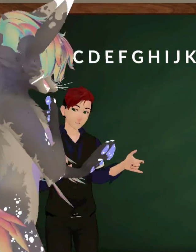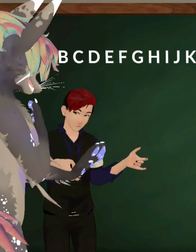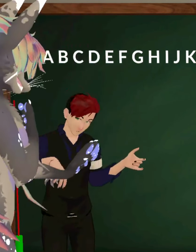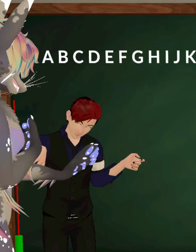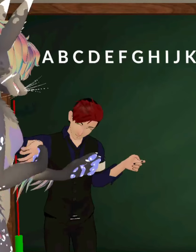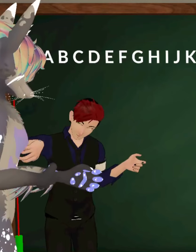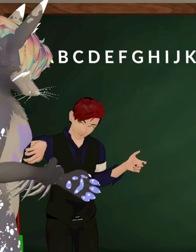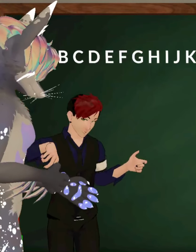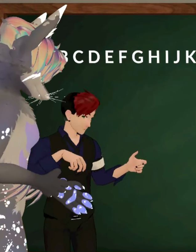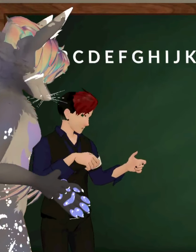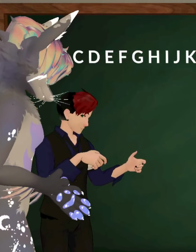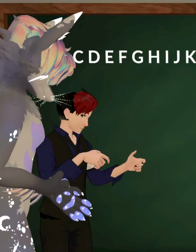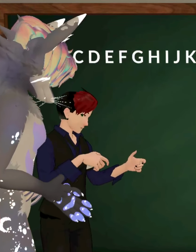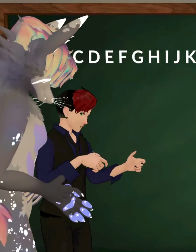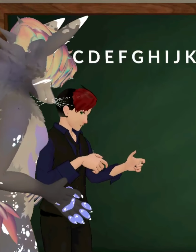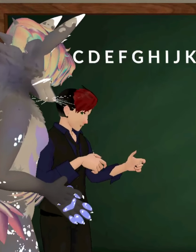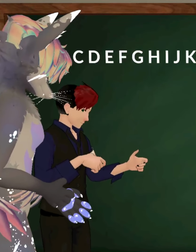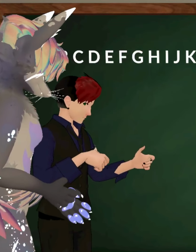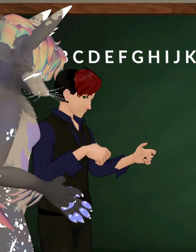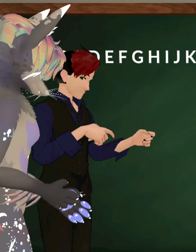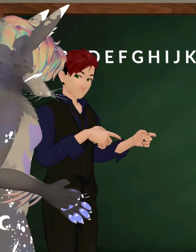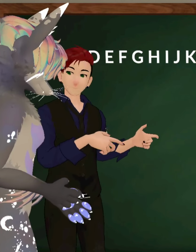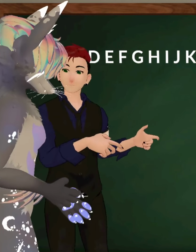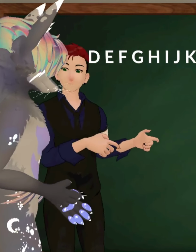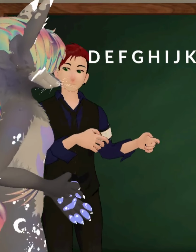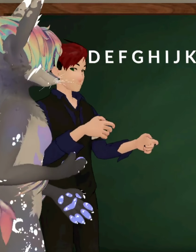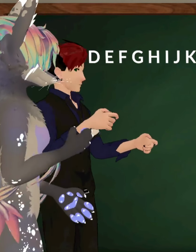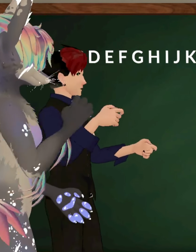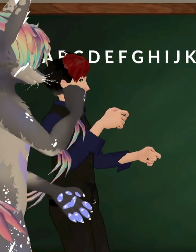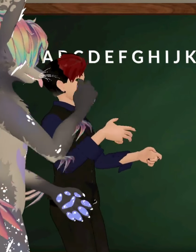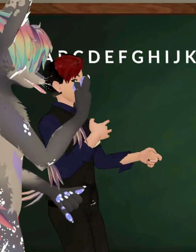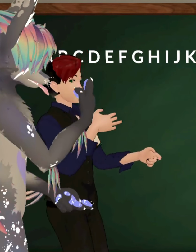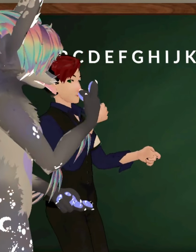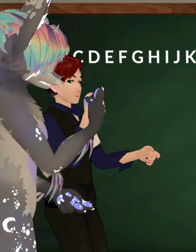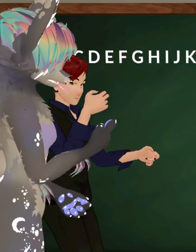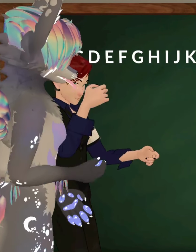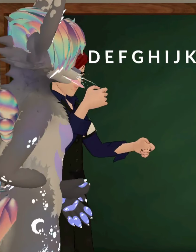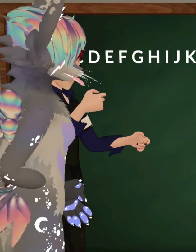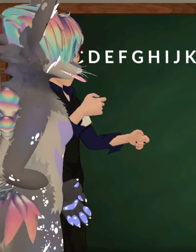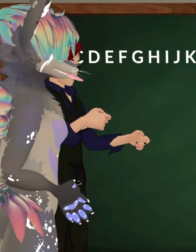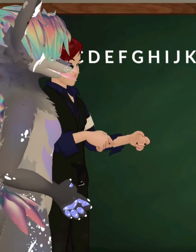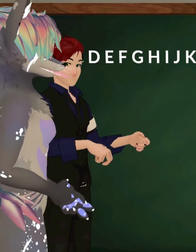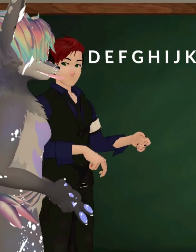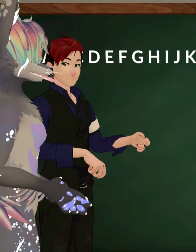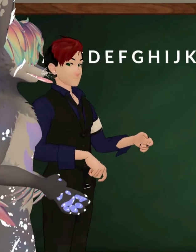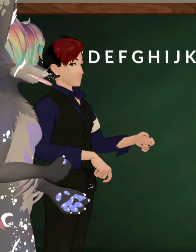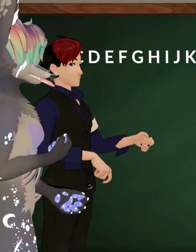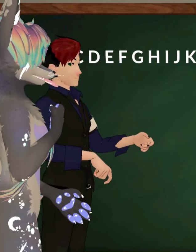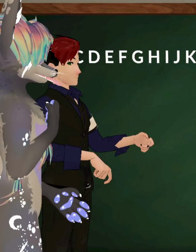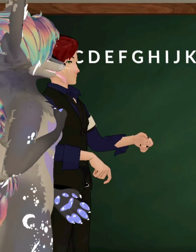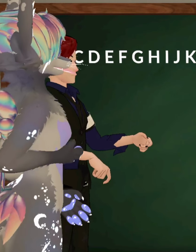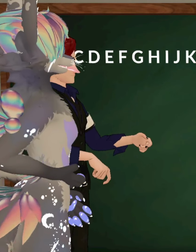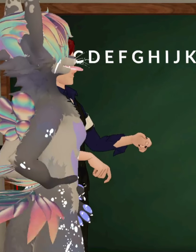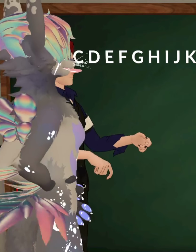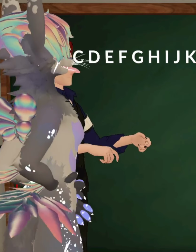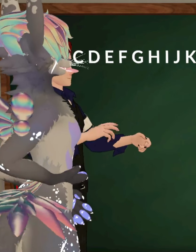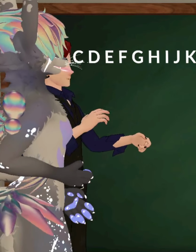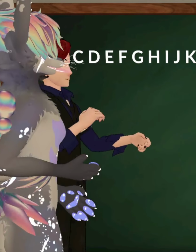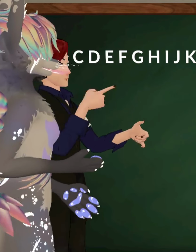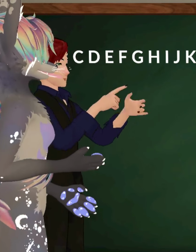Hold on. I'm matching eye height. Well, to be There we fair, go. There we this go. is my actual height. I Oh set my mine God,